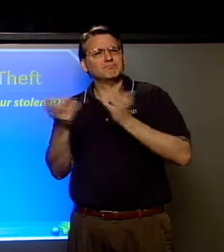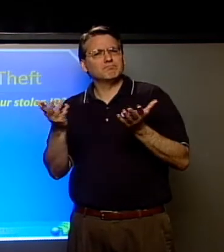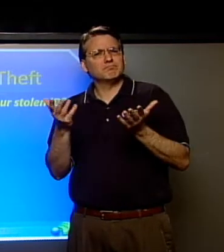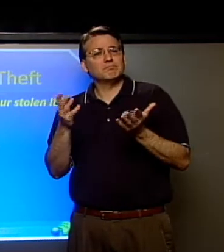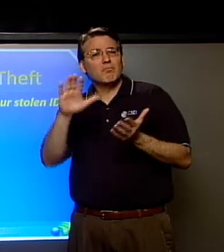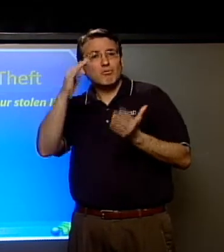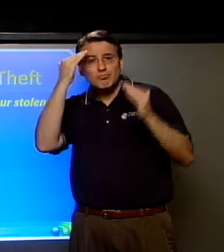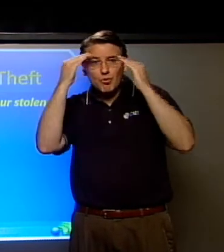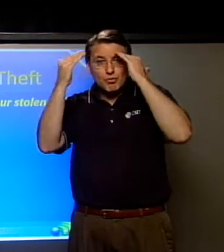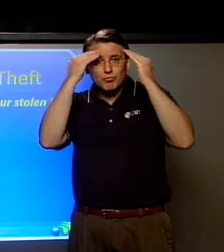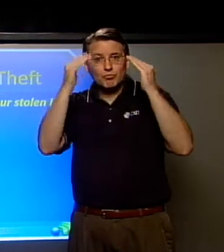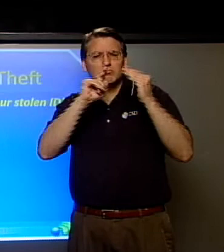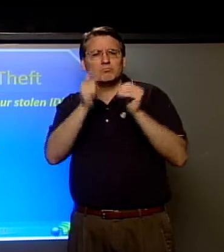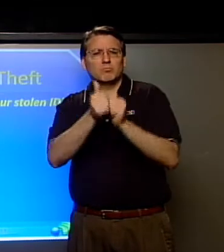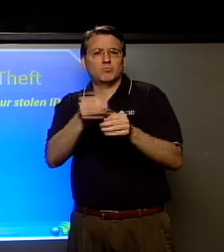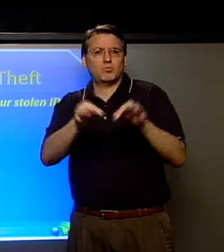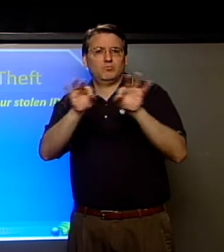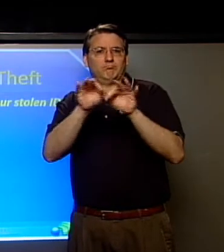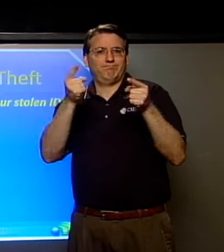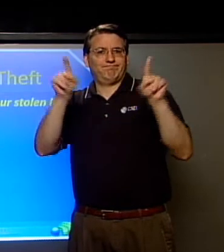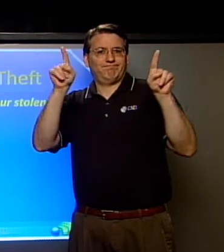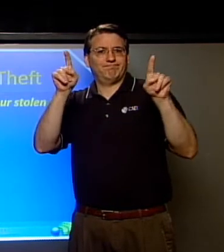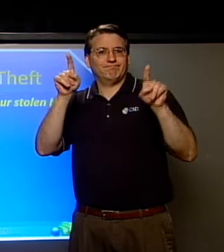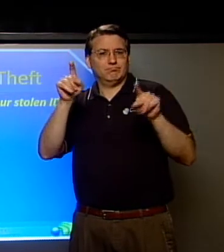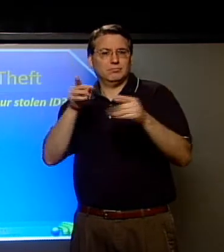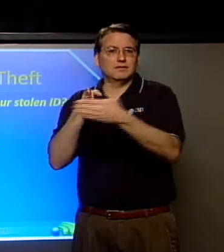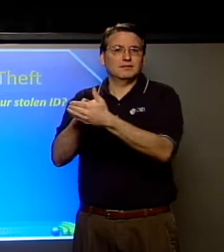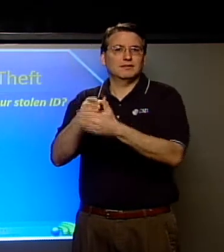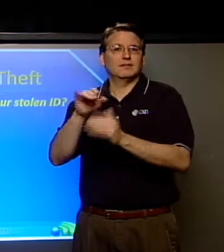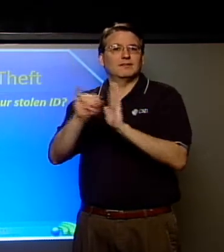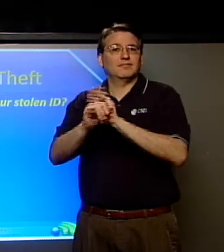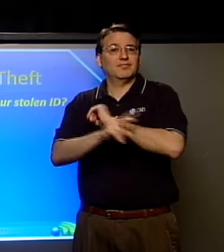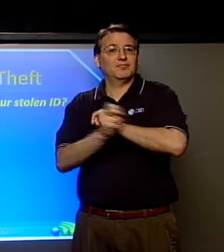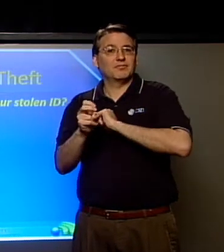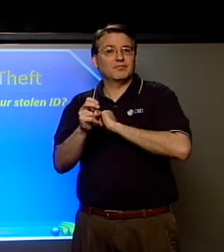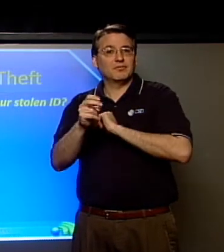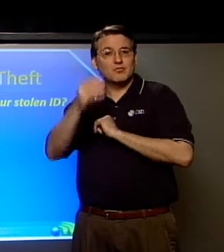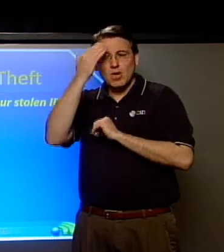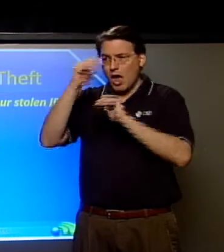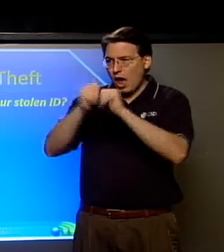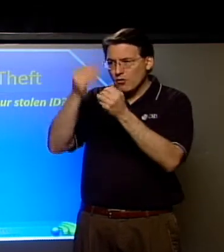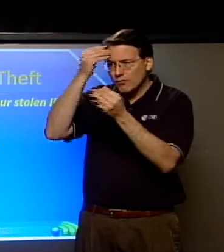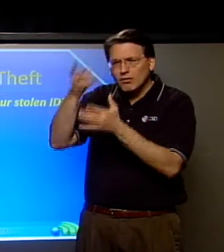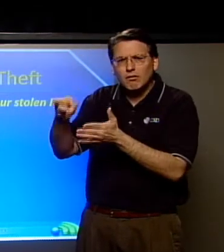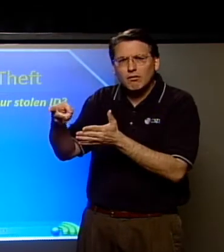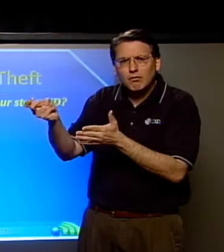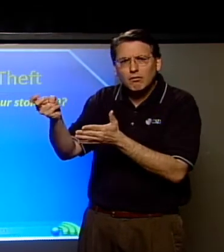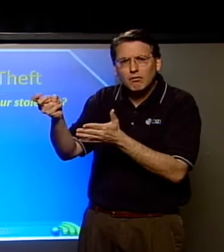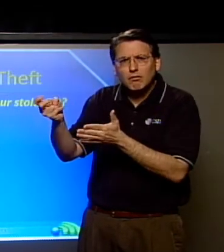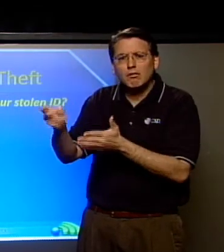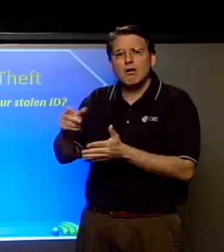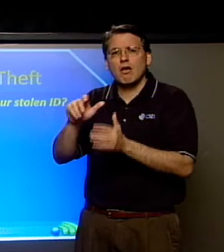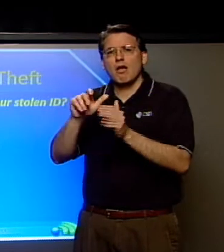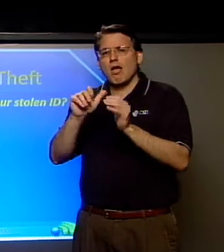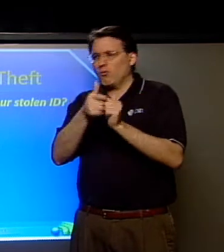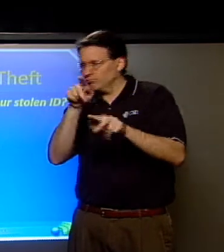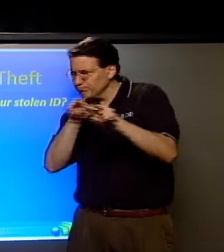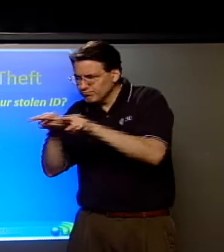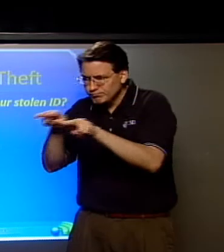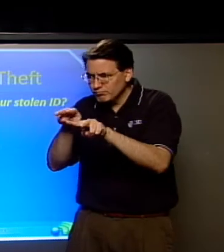was your name that they committed these crimes under. So it's really important to know what they can do and how to prevent these